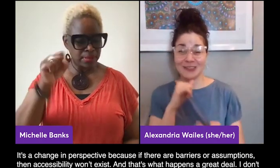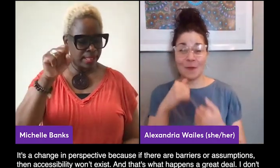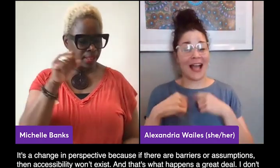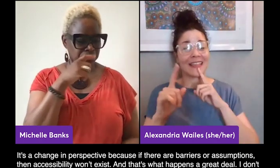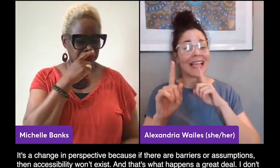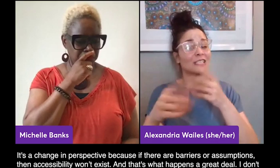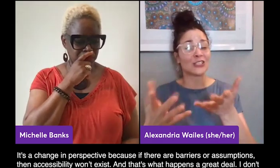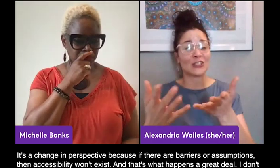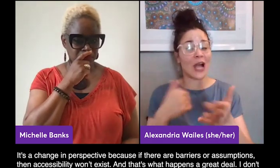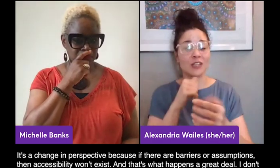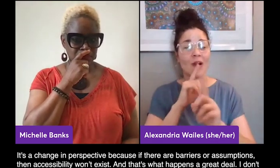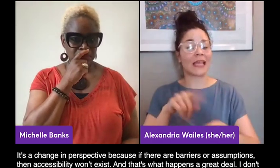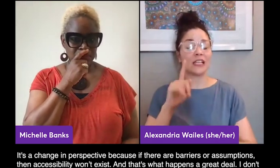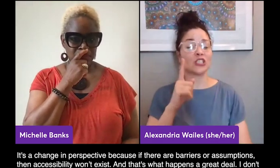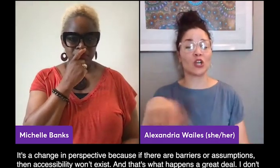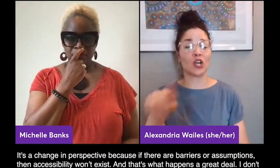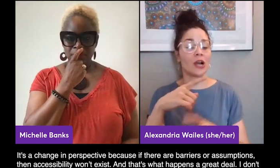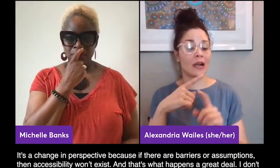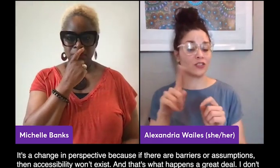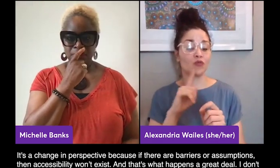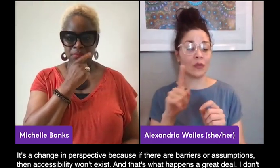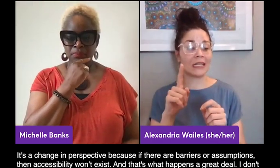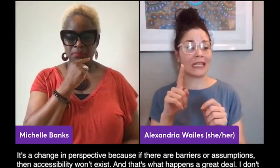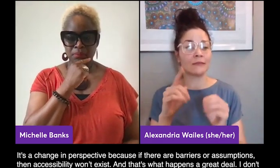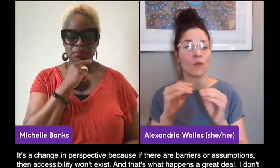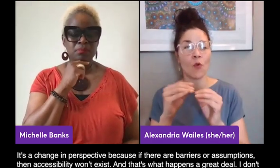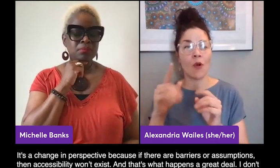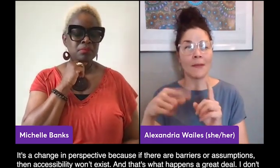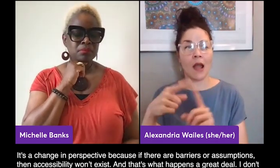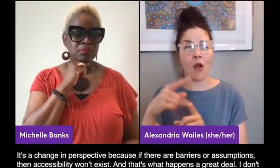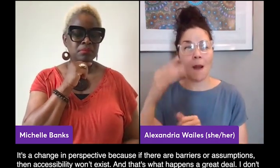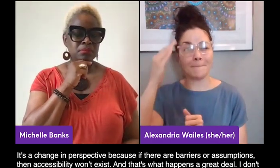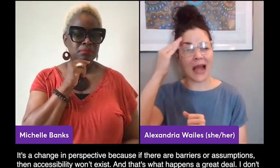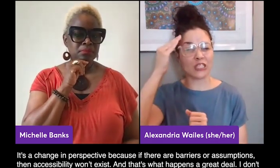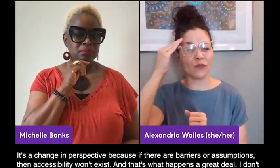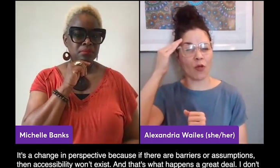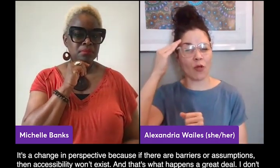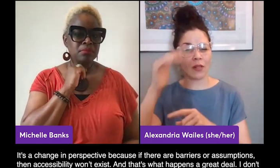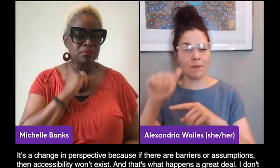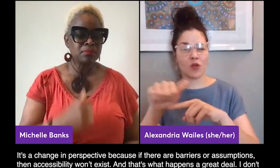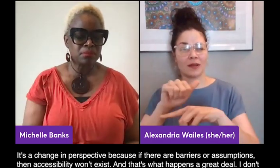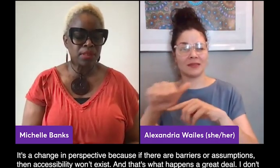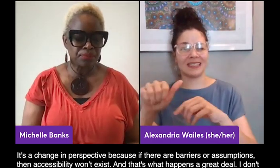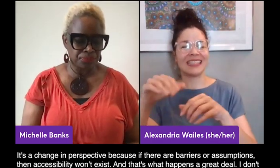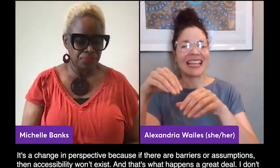And that's what happens a great deal. I don't have the answer, but I think it's really more about mindful practice.